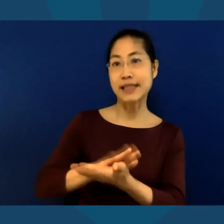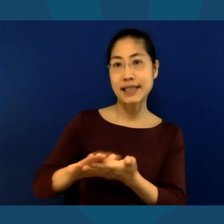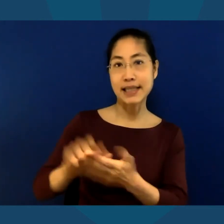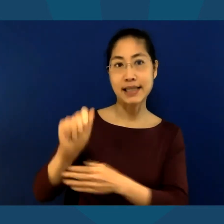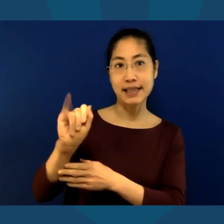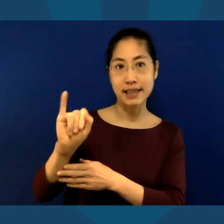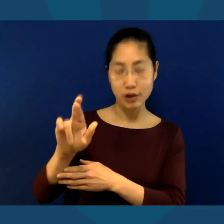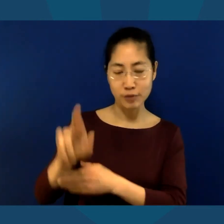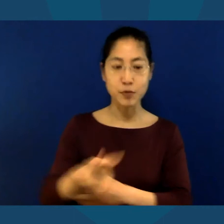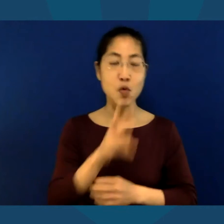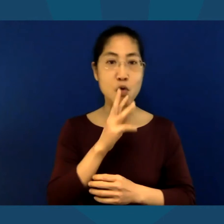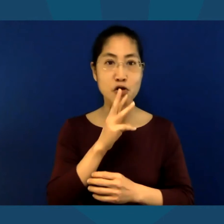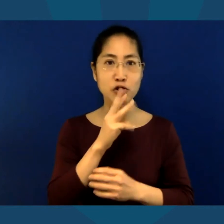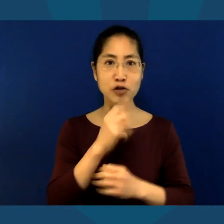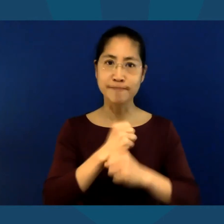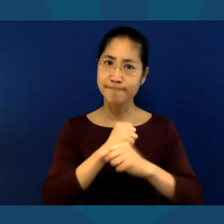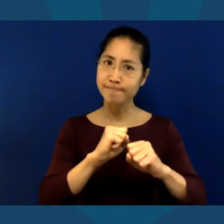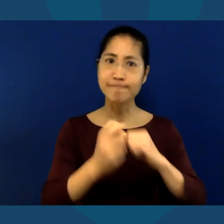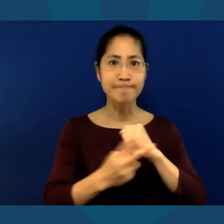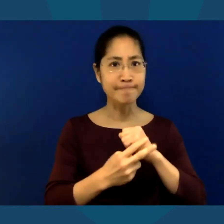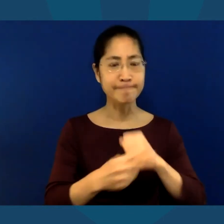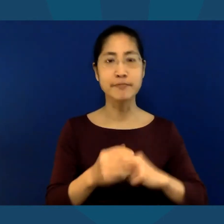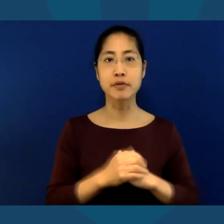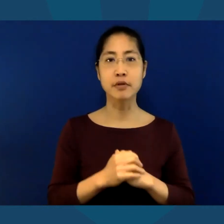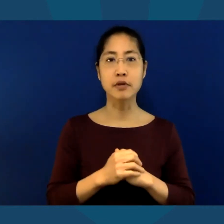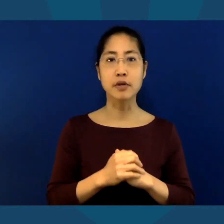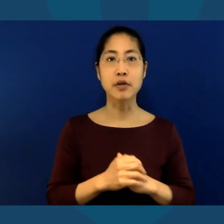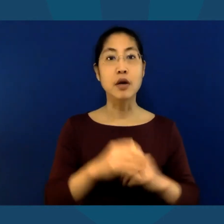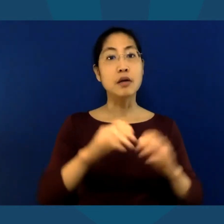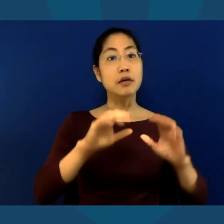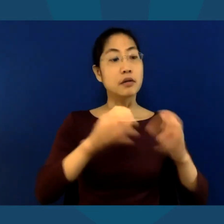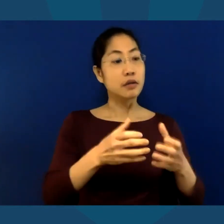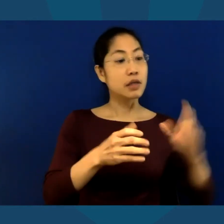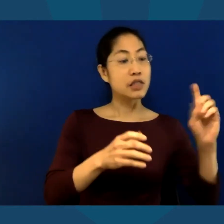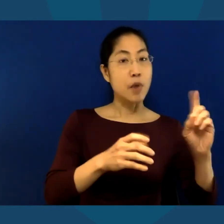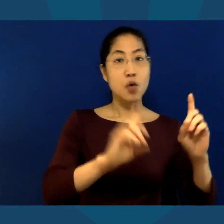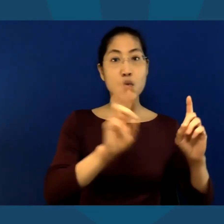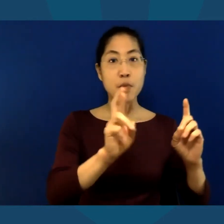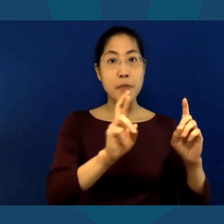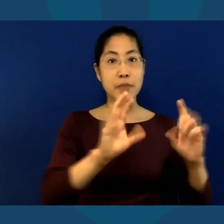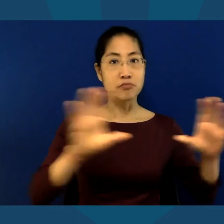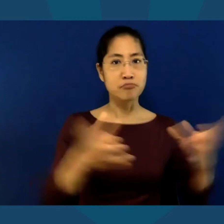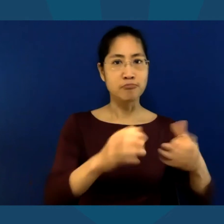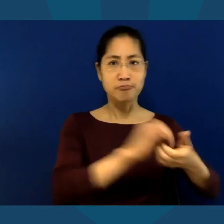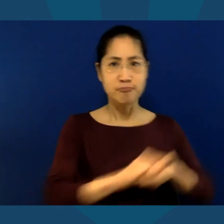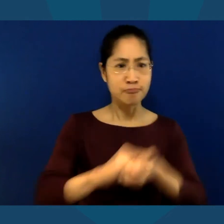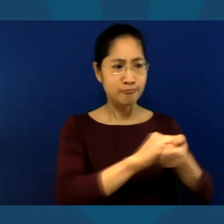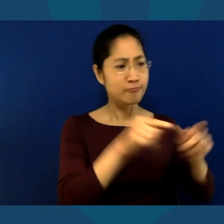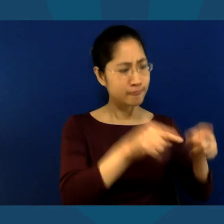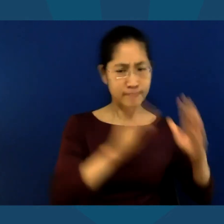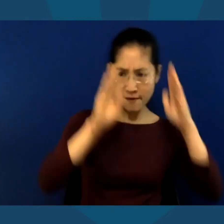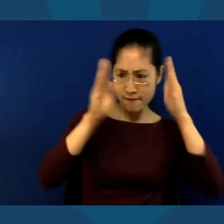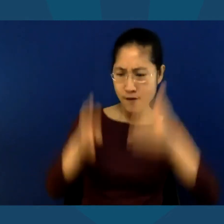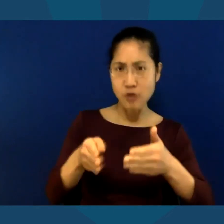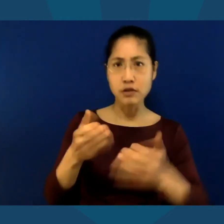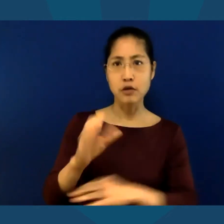water security, and building a bipartisan coalition to enact meaningful